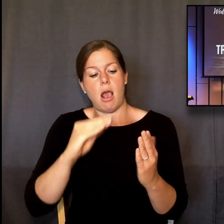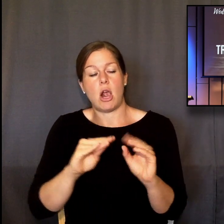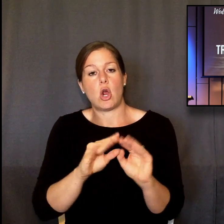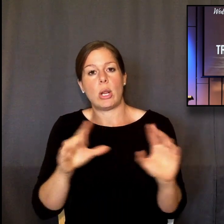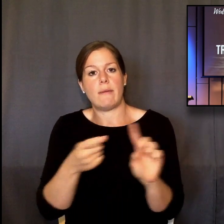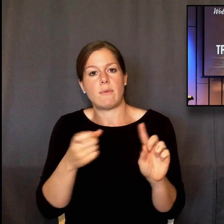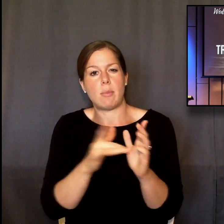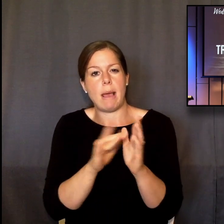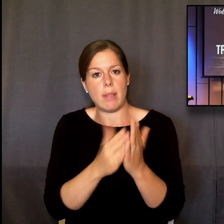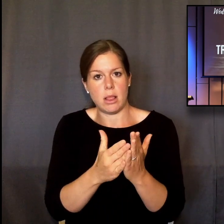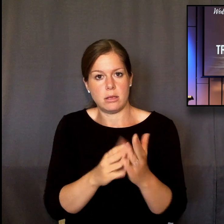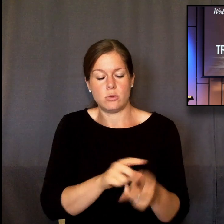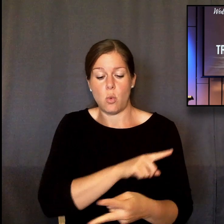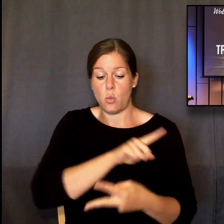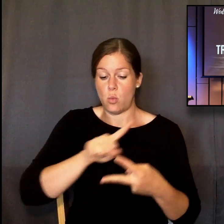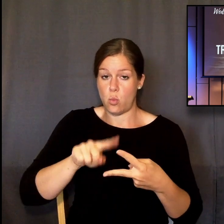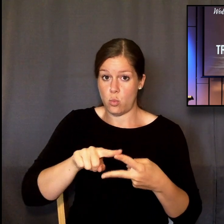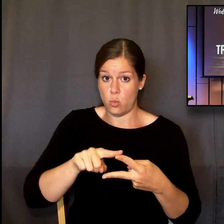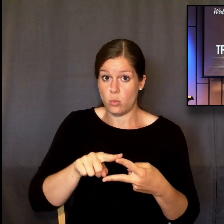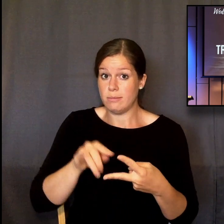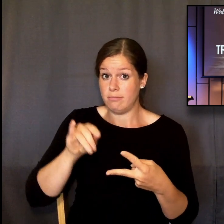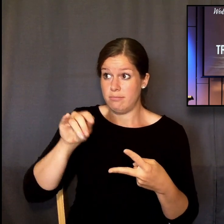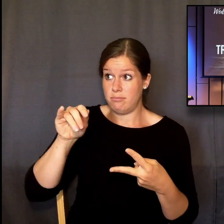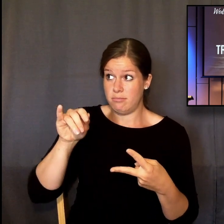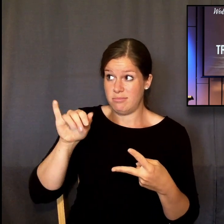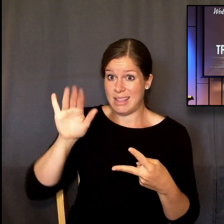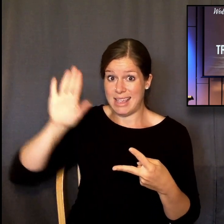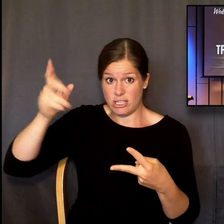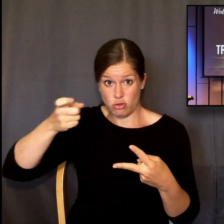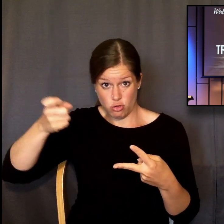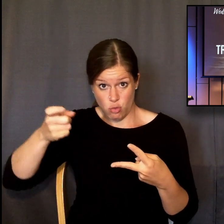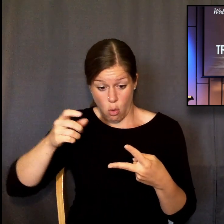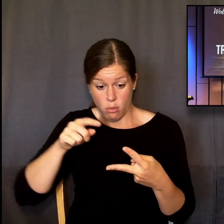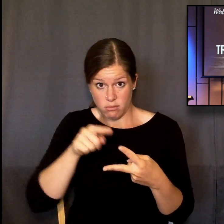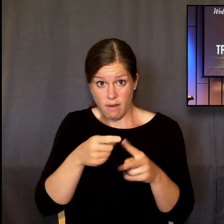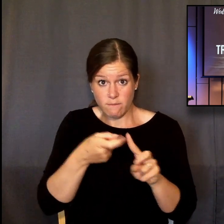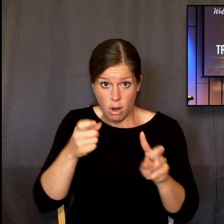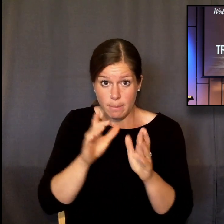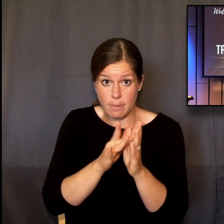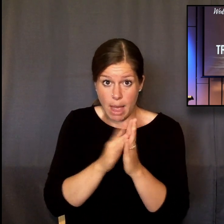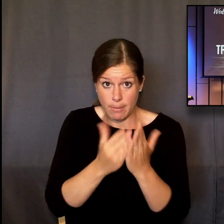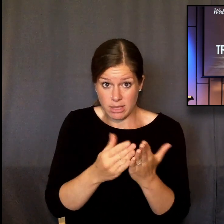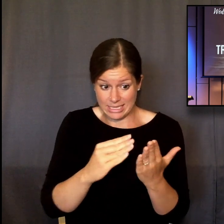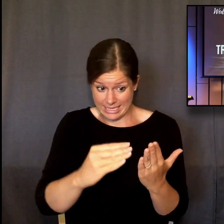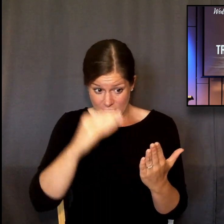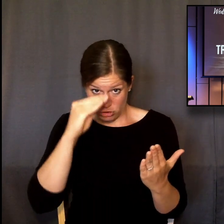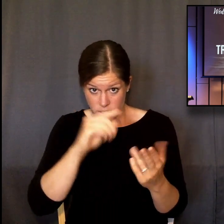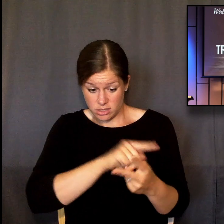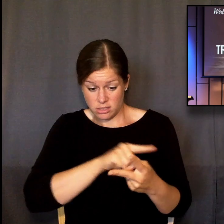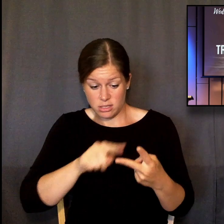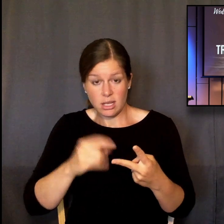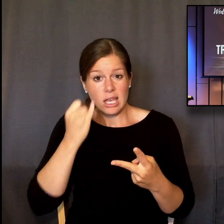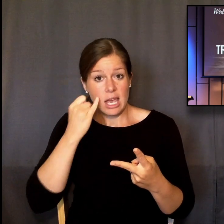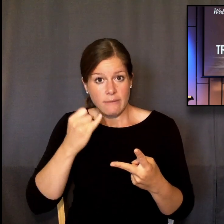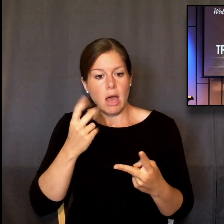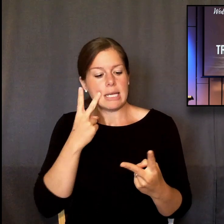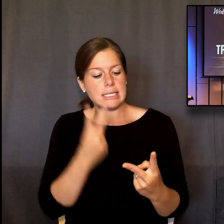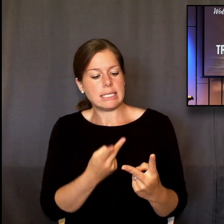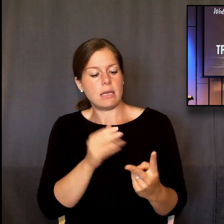Those two questions, is it in the Bible? And will I believe it because I see it in the Bible? Those are the two questions I really want you to